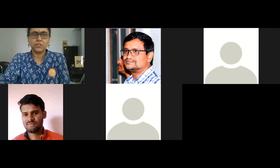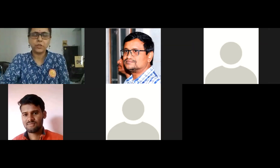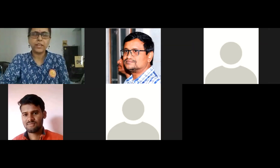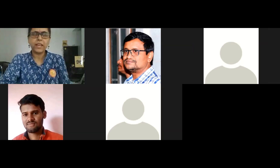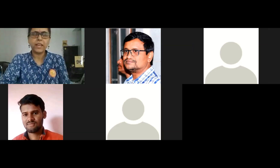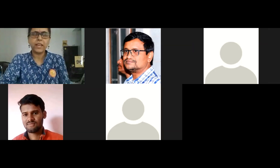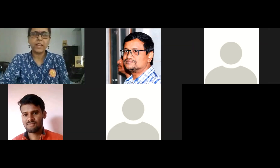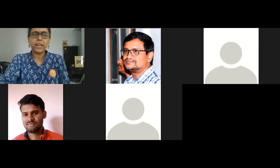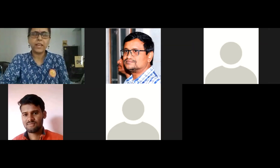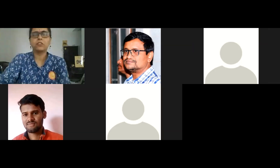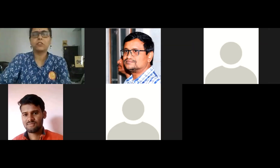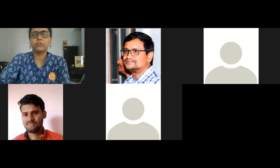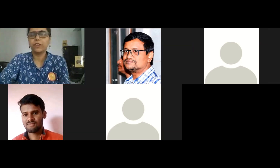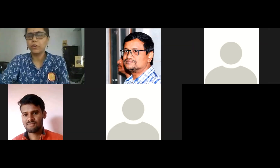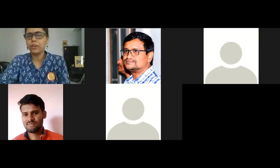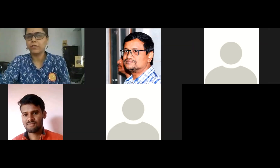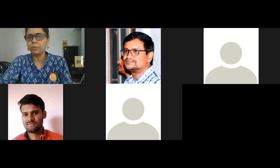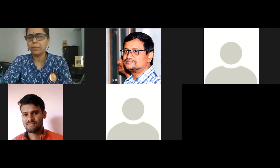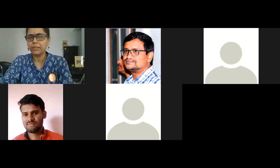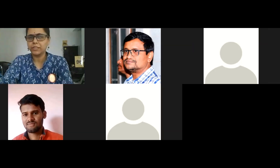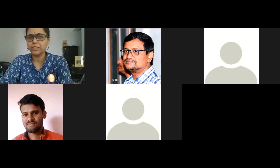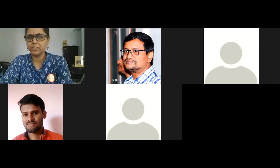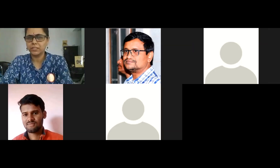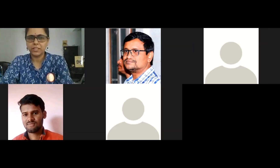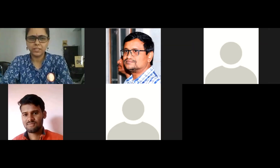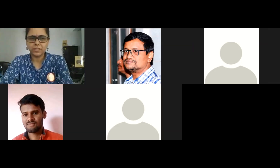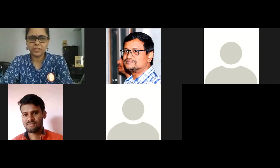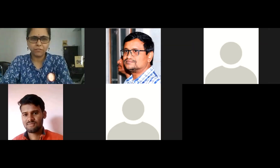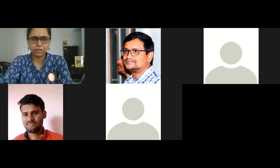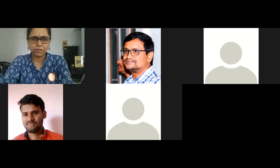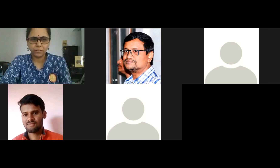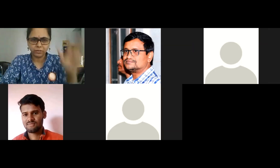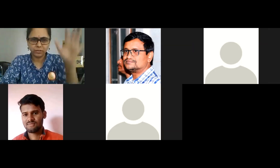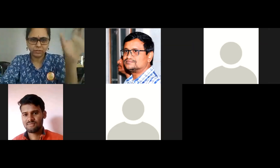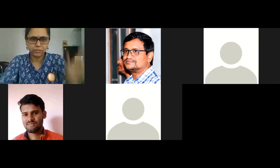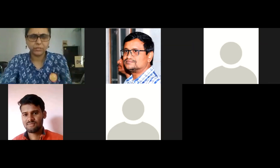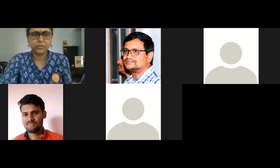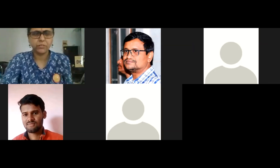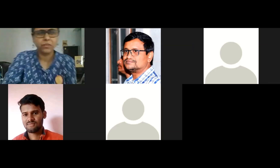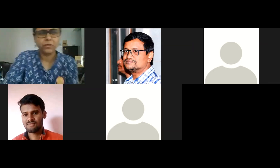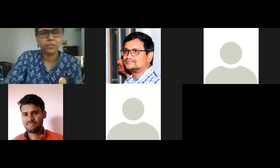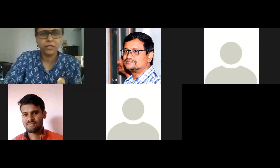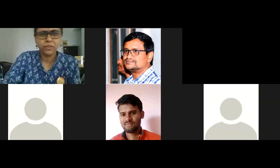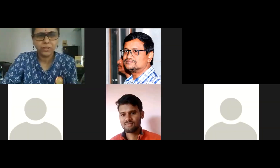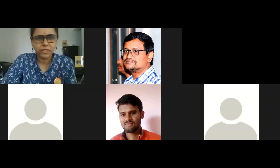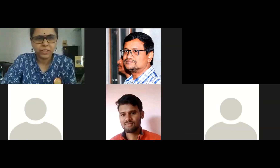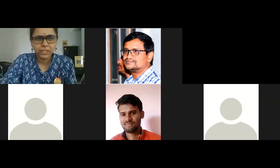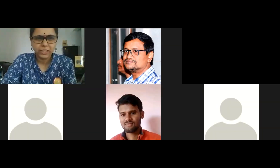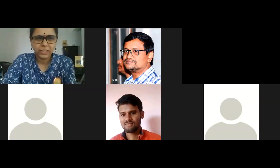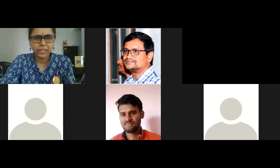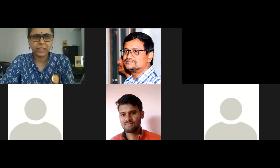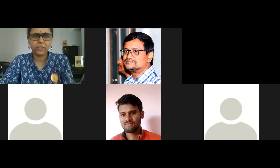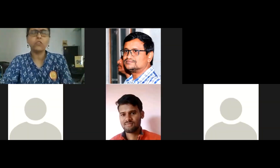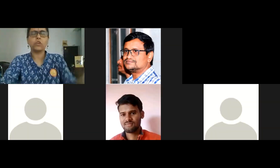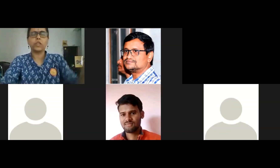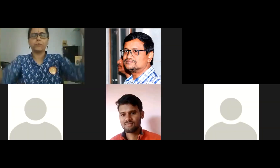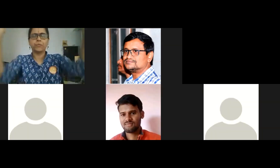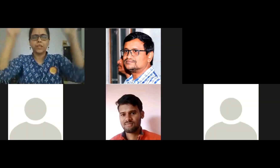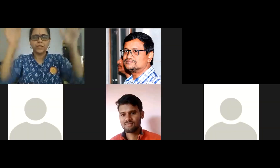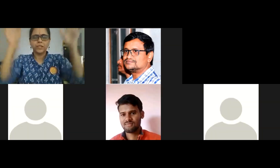can have video and we'll practice as in my video. Yeah, your video is there. Yeah. There, no? Okay. So let